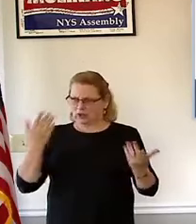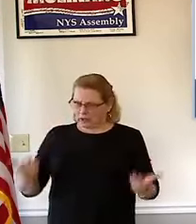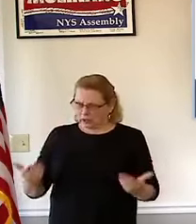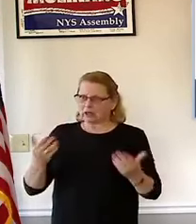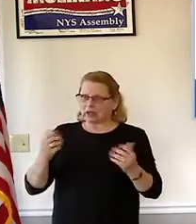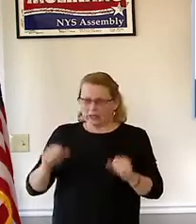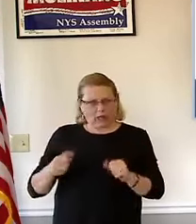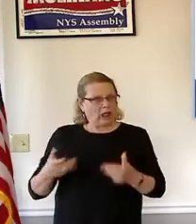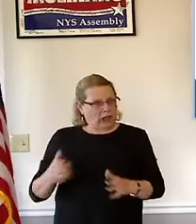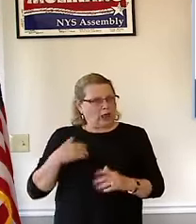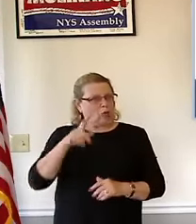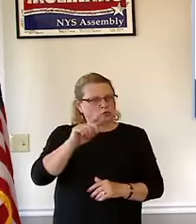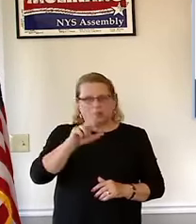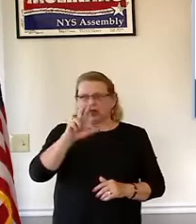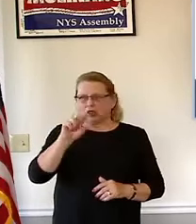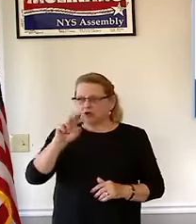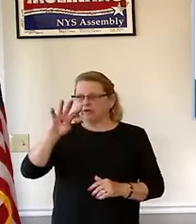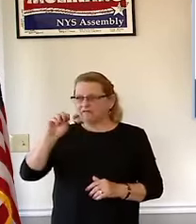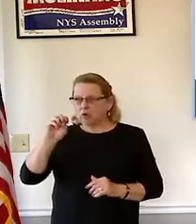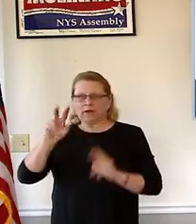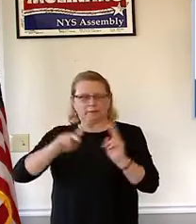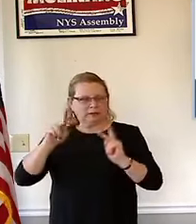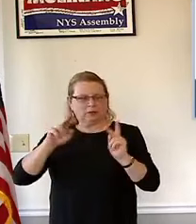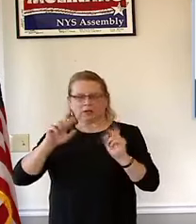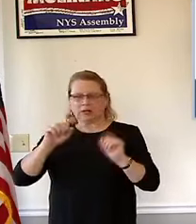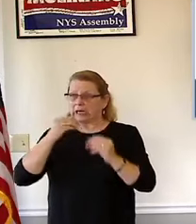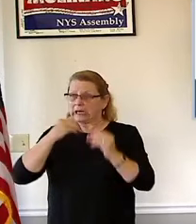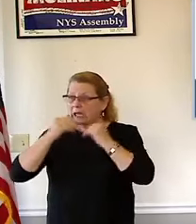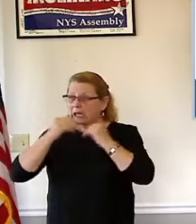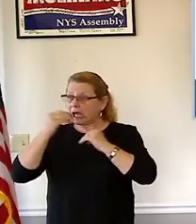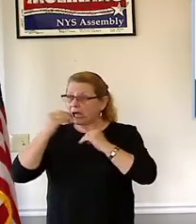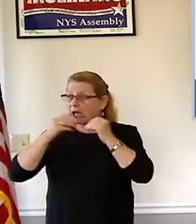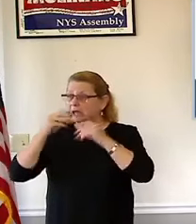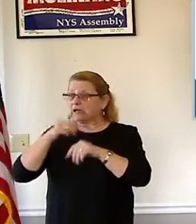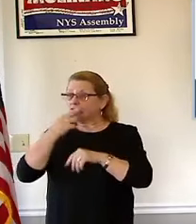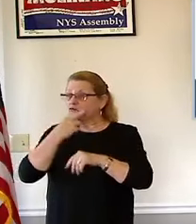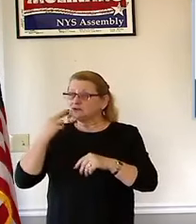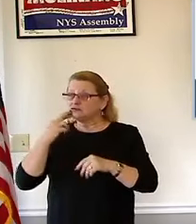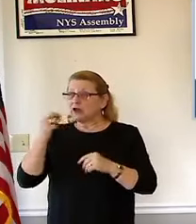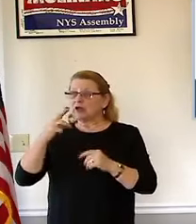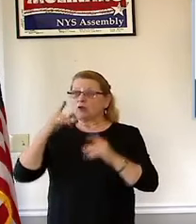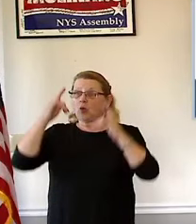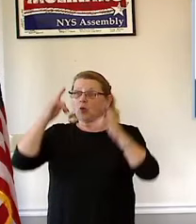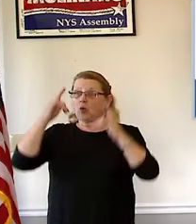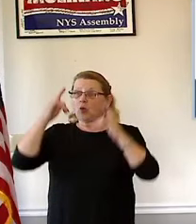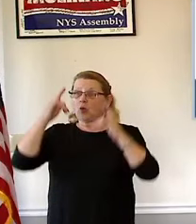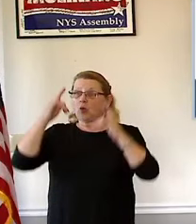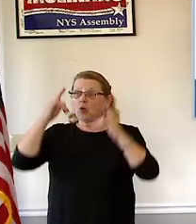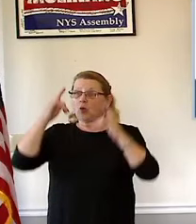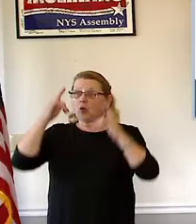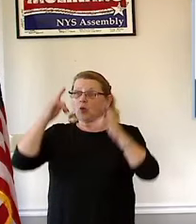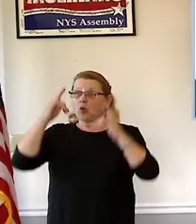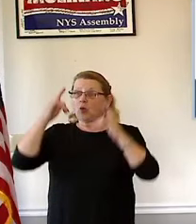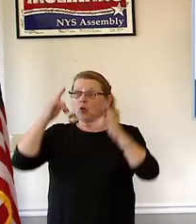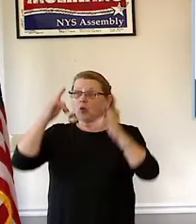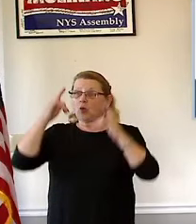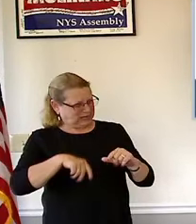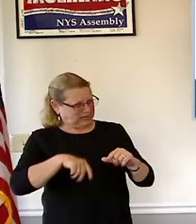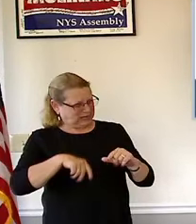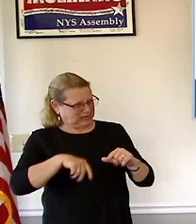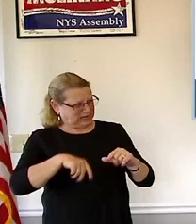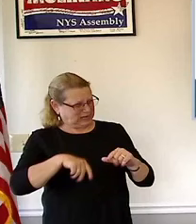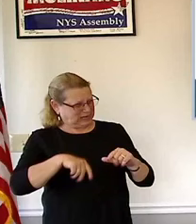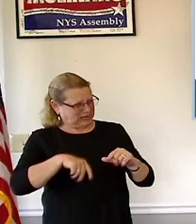40 people to dine in a restaurant or maybe in a tent outdoors, but it can't be done in an organized manner at this moment.